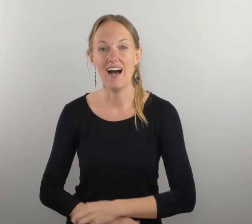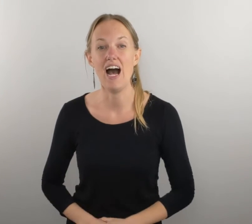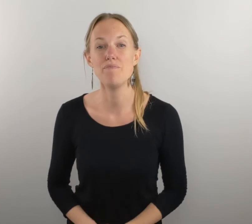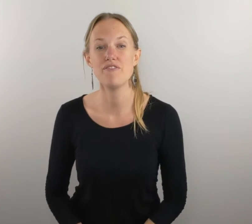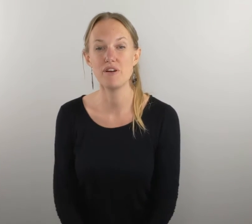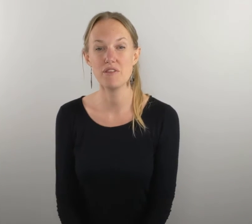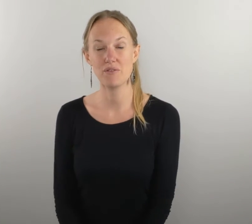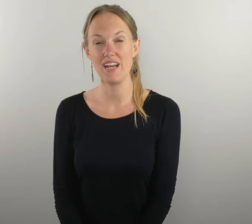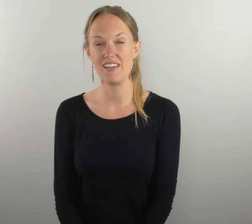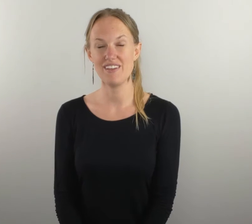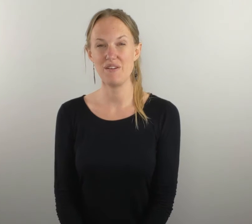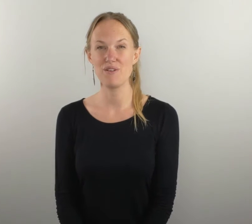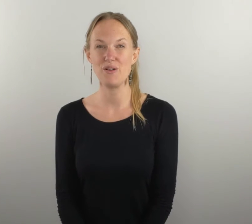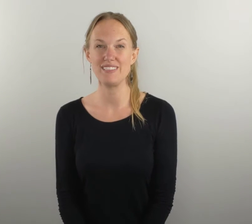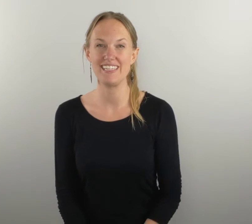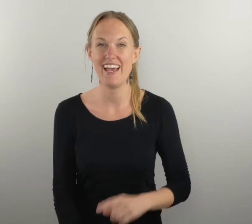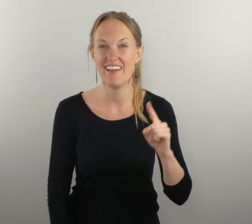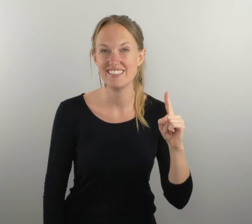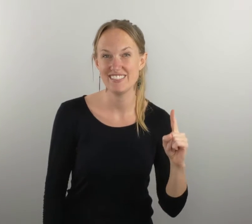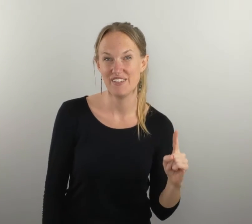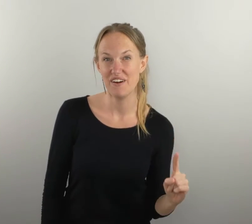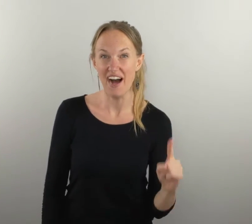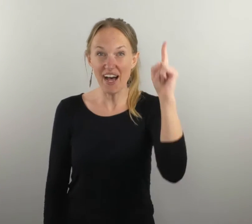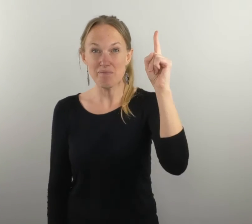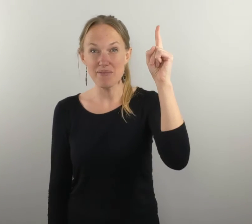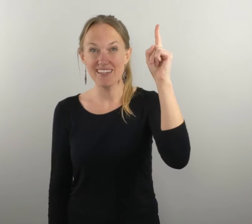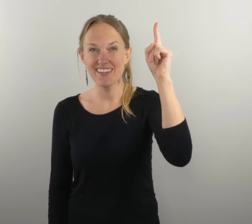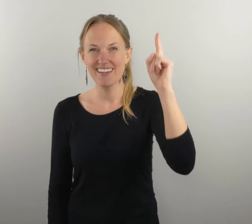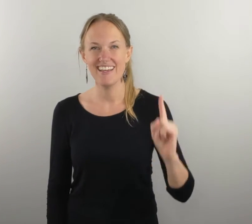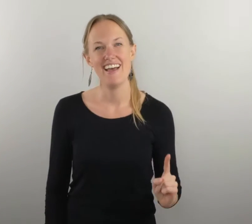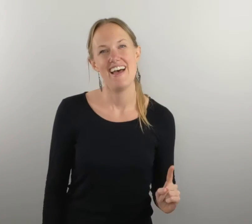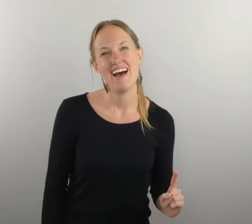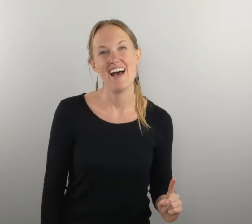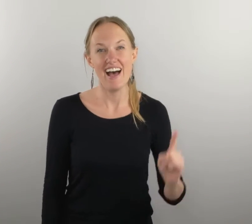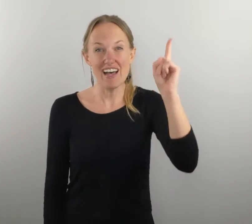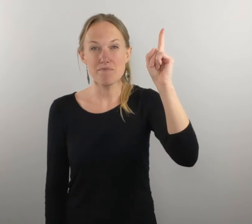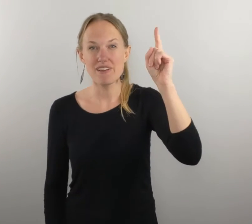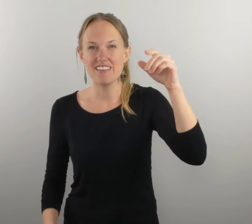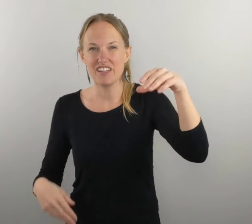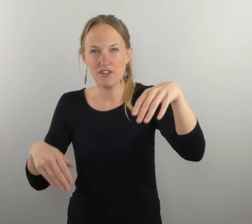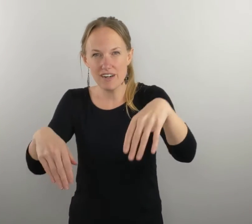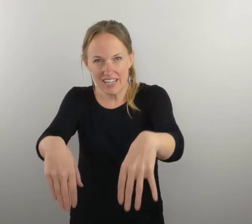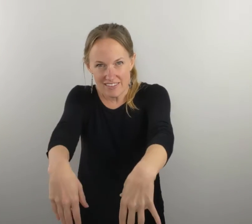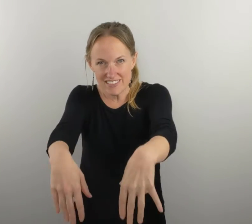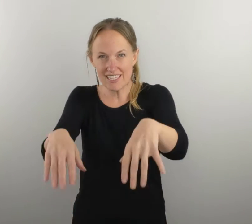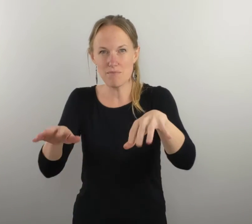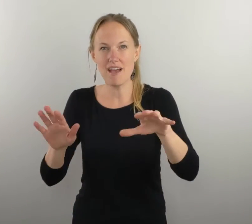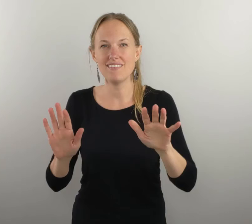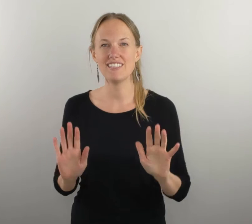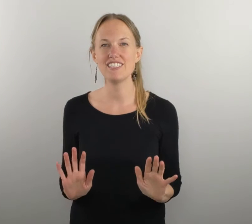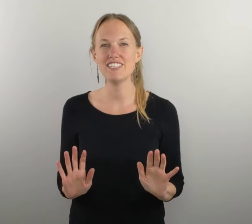Up from the grave he rose again, so up, and then grave is like a mound of